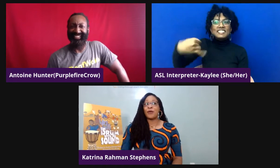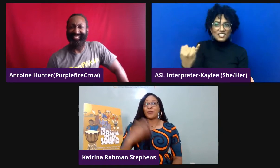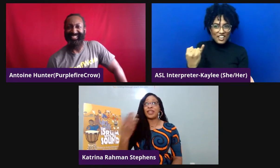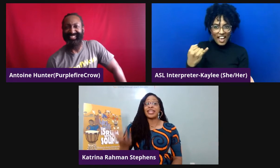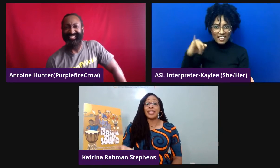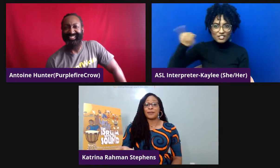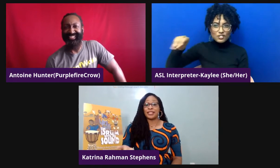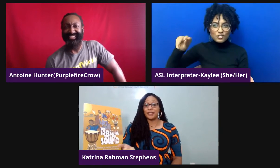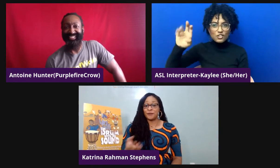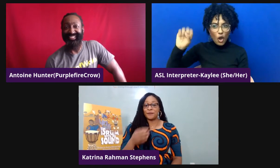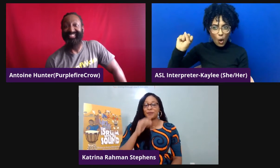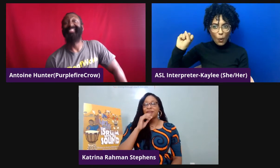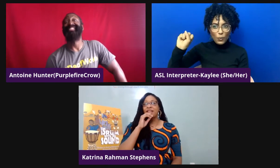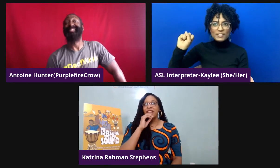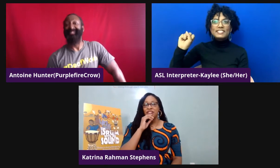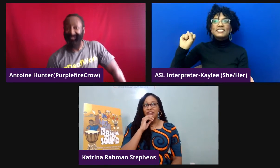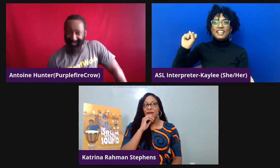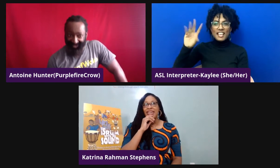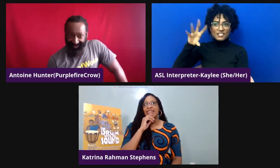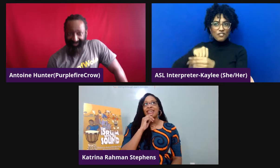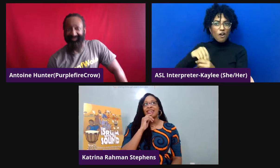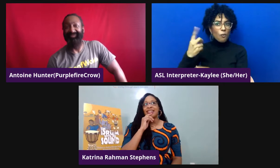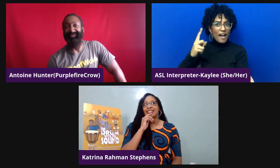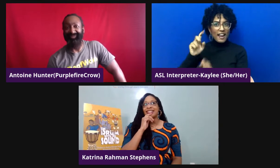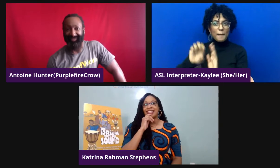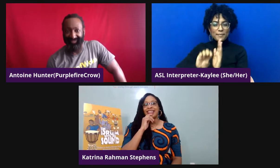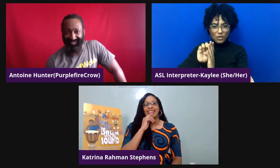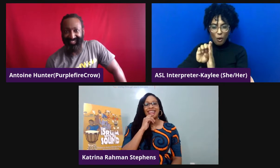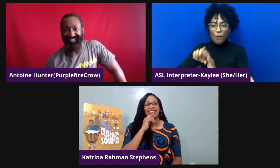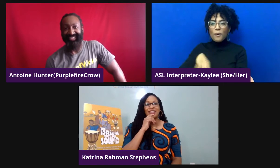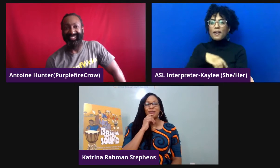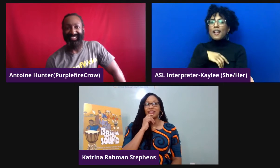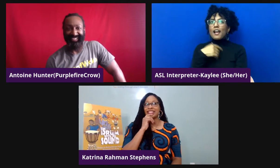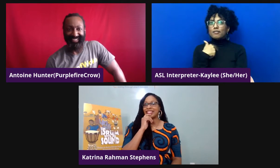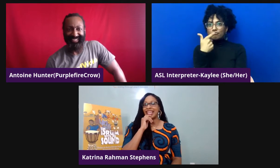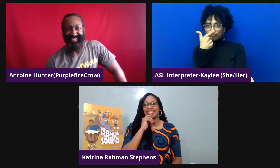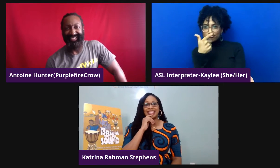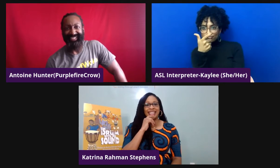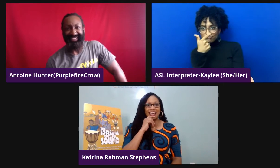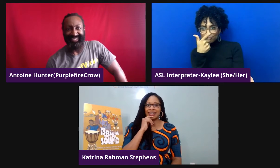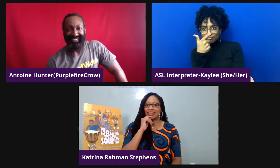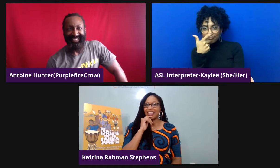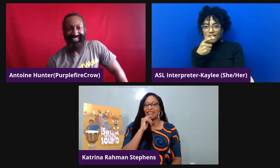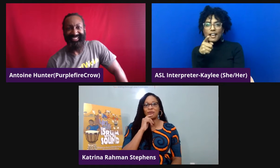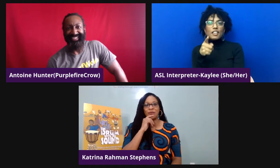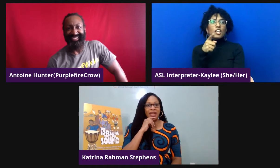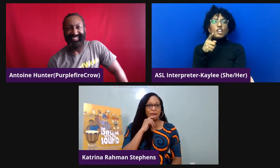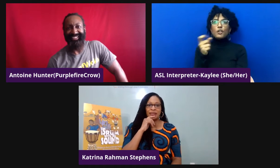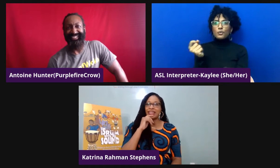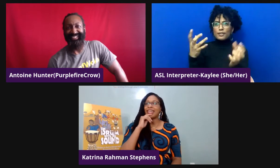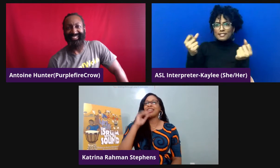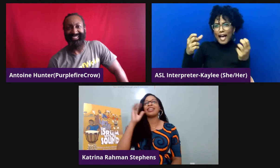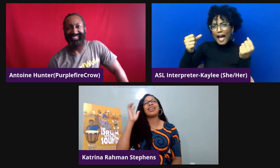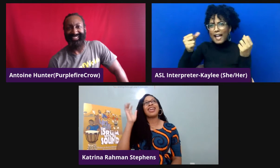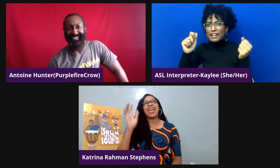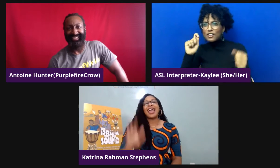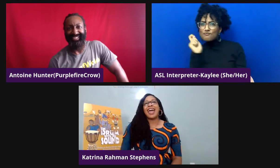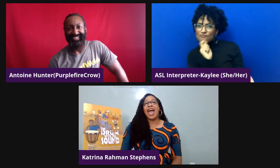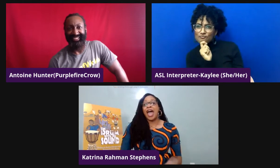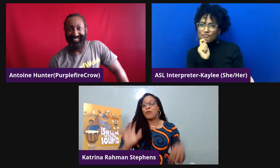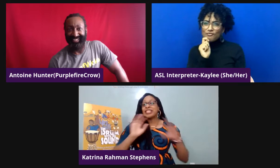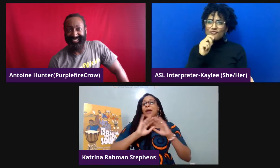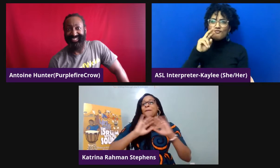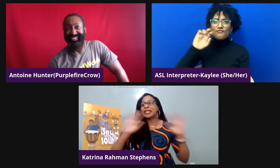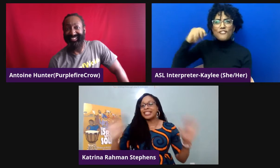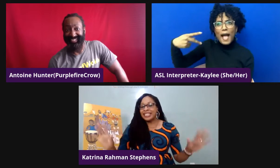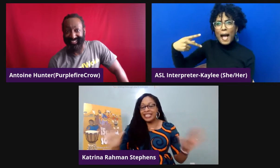on an episode of that show, and he was signing and rapping, and